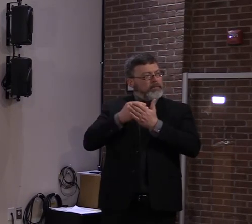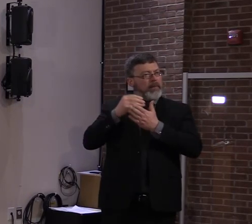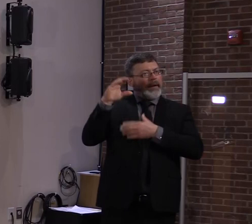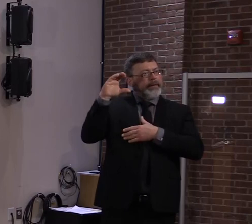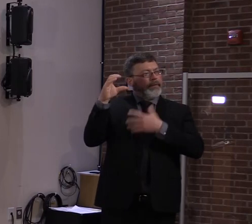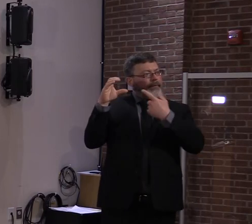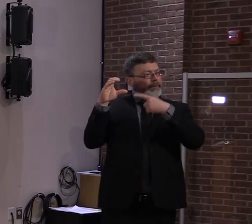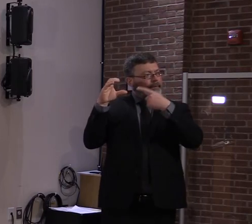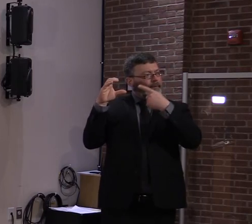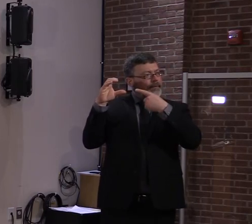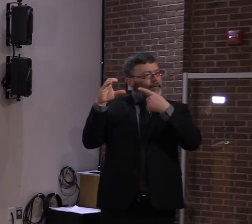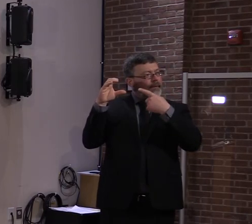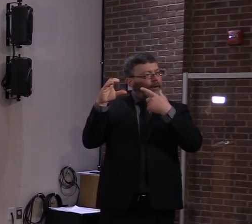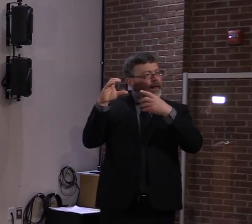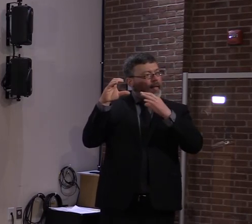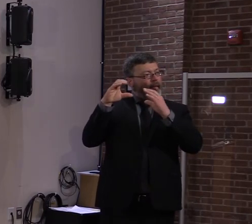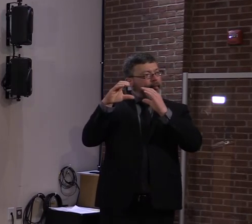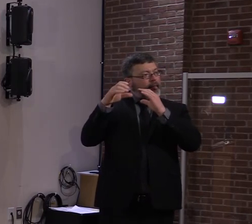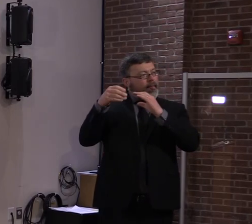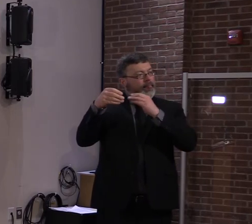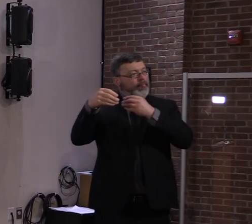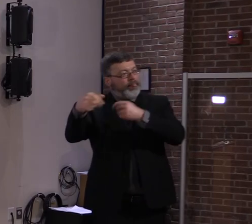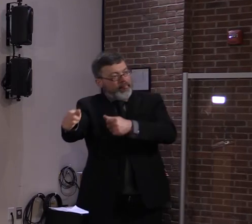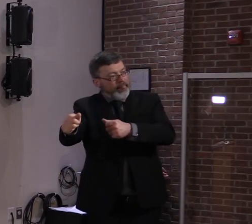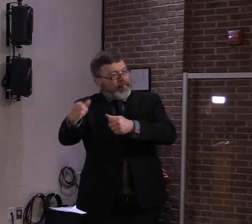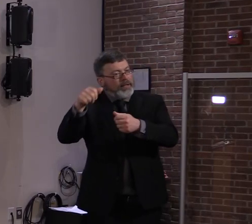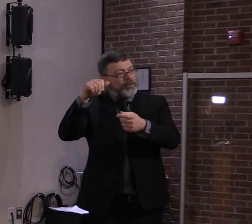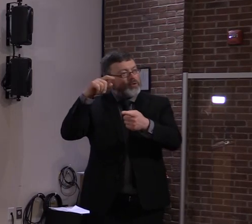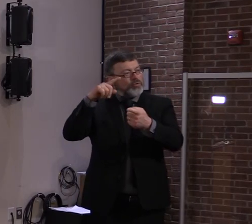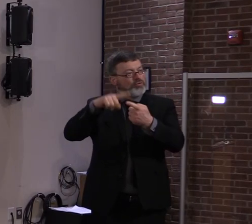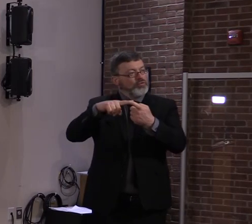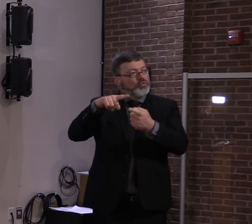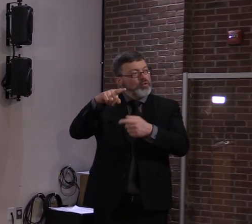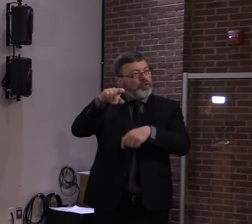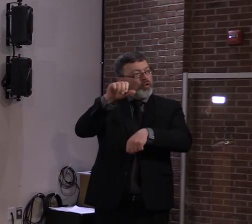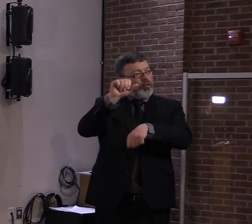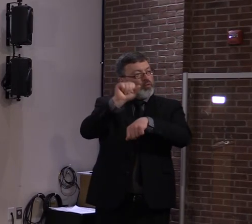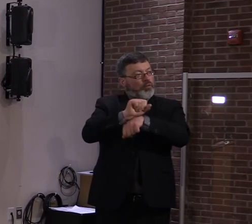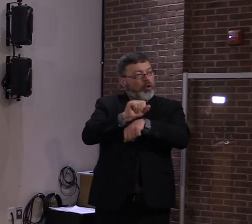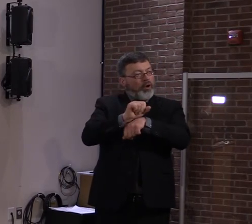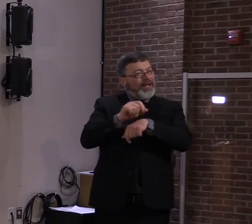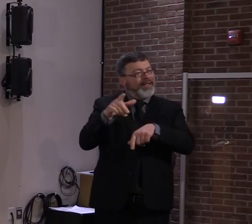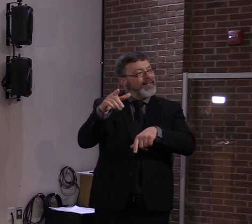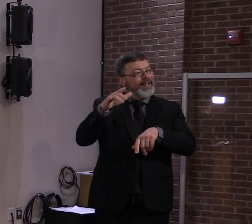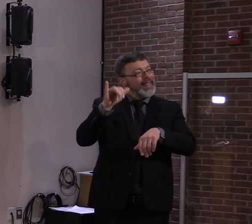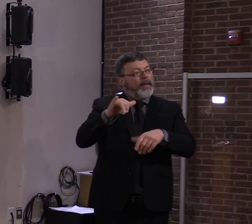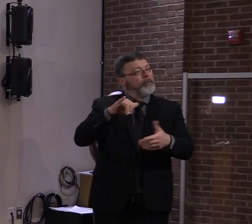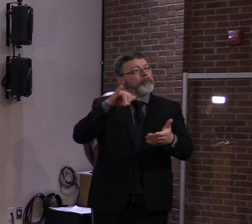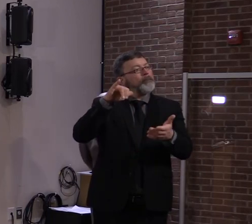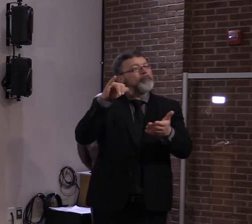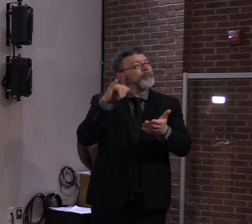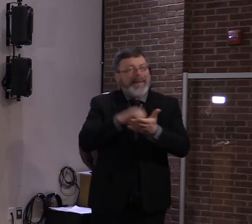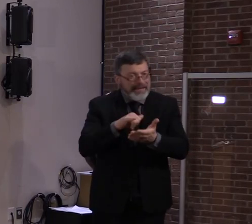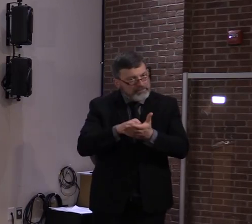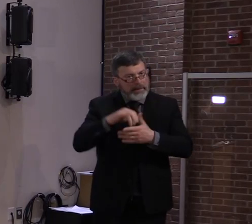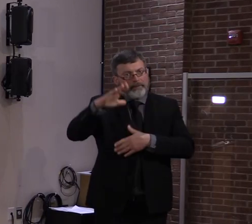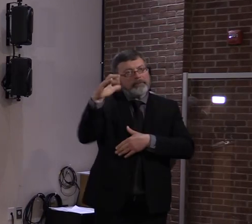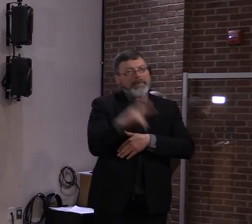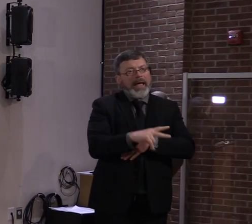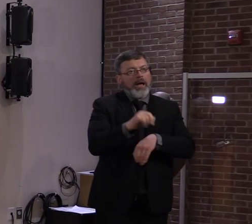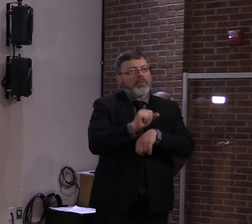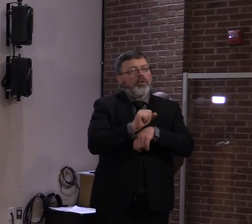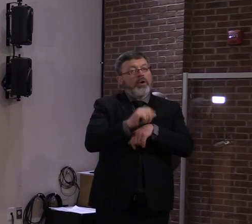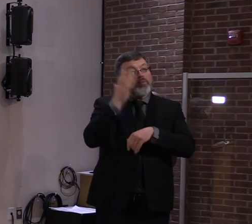pay workers who are unable medically to go back to work. And their premise to the concern is that